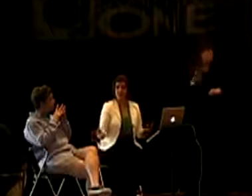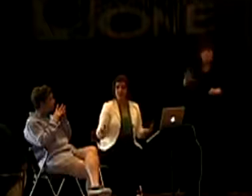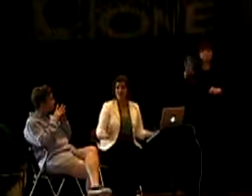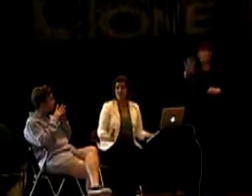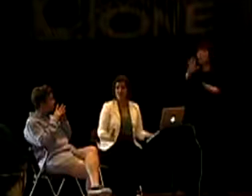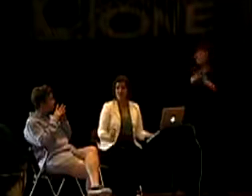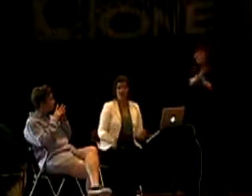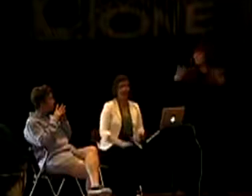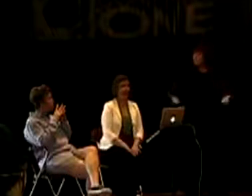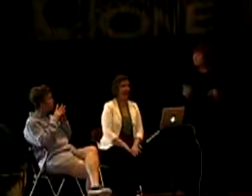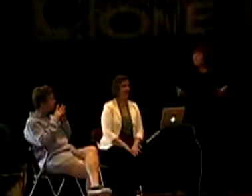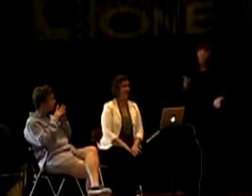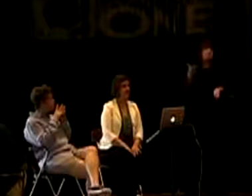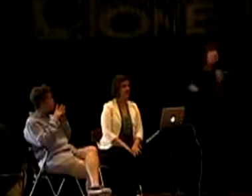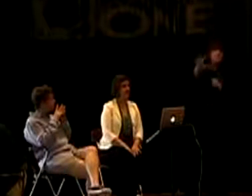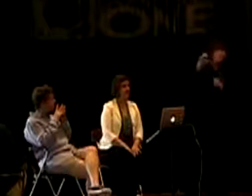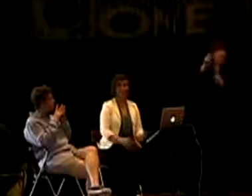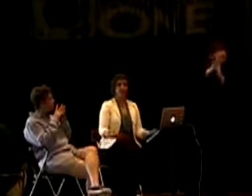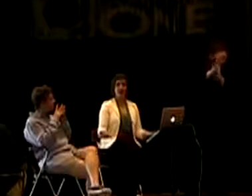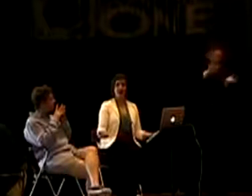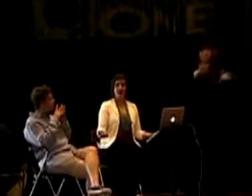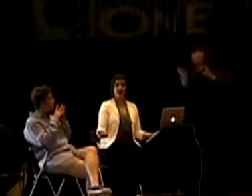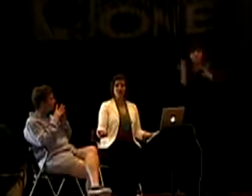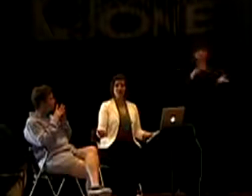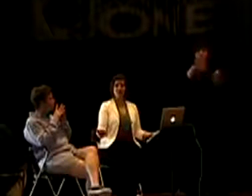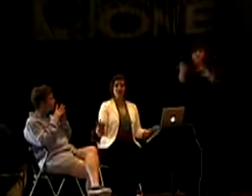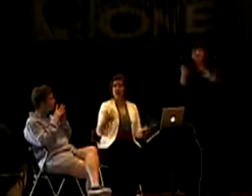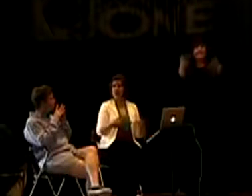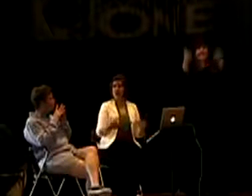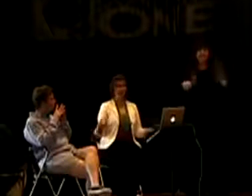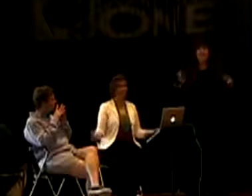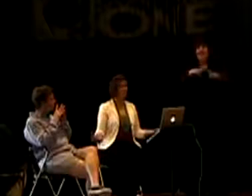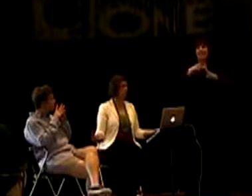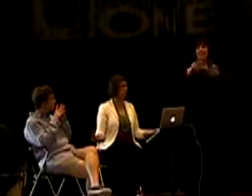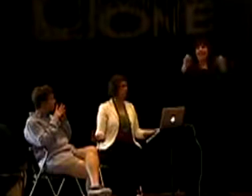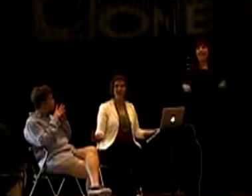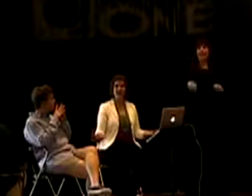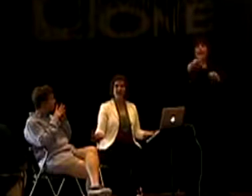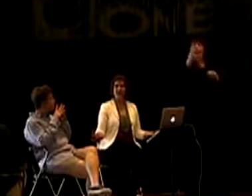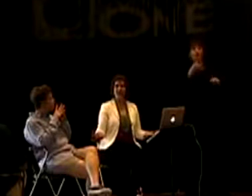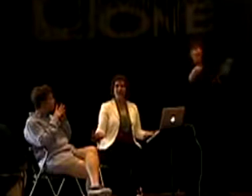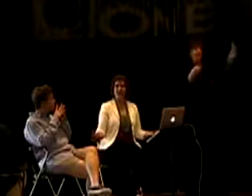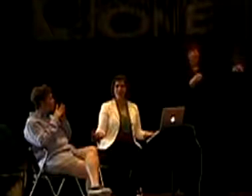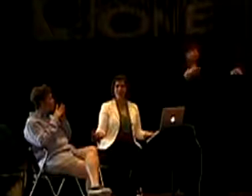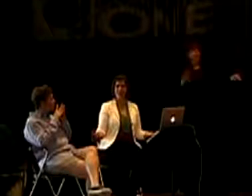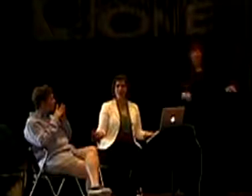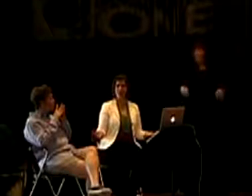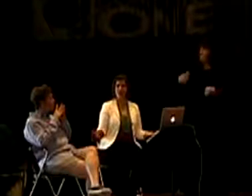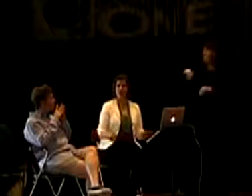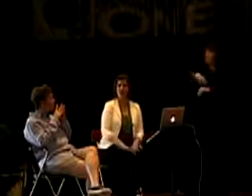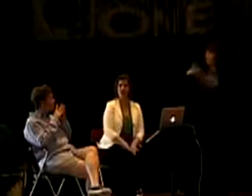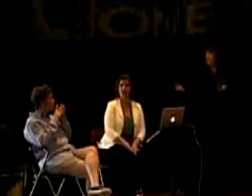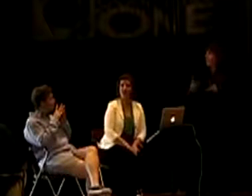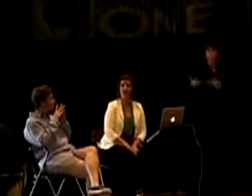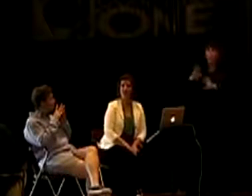50 minutes, give or take. And afterwards, there'll be time to chat with any of us. We'll remain around, and you can ask us any